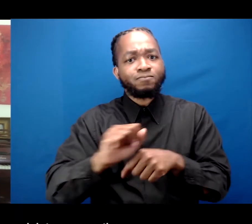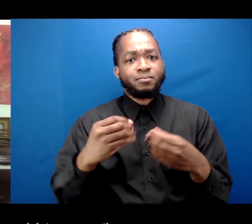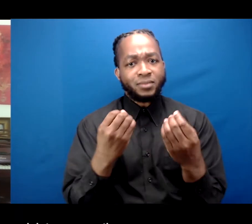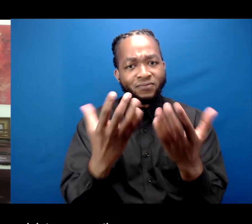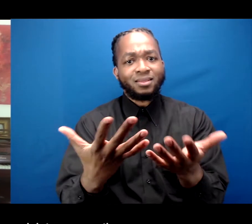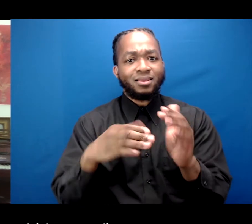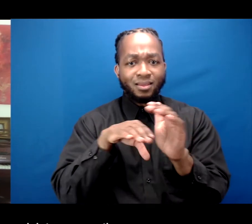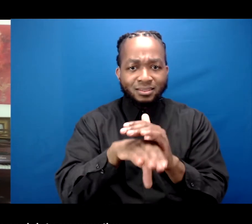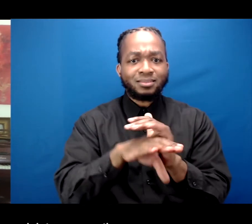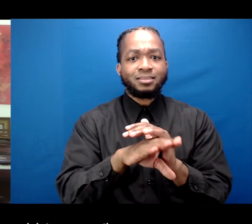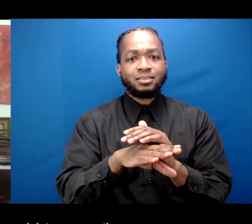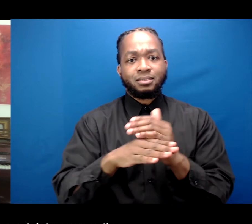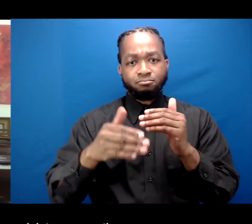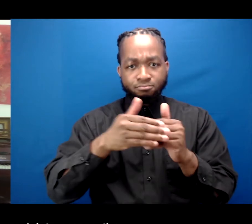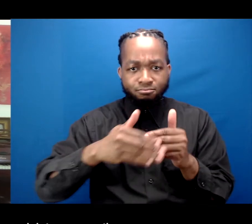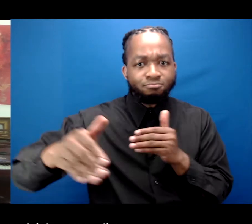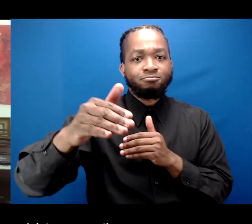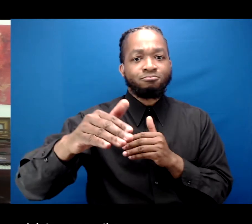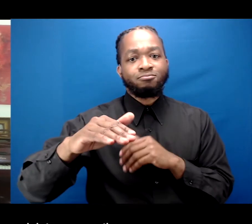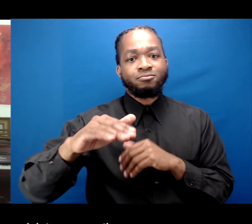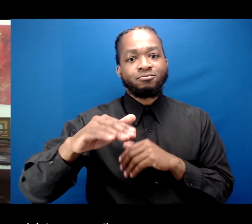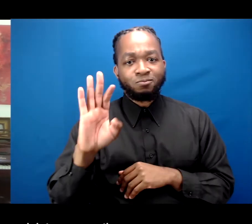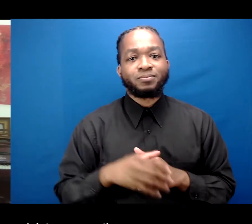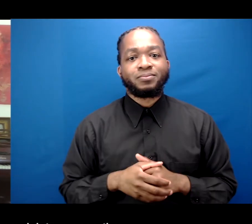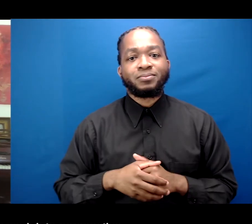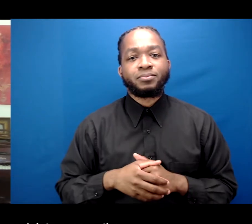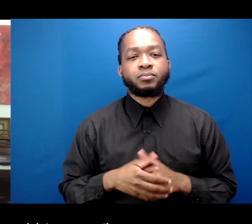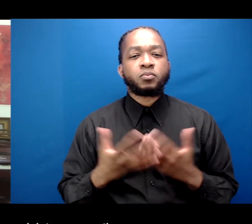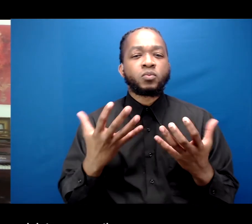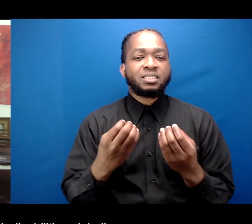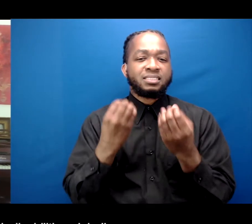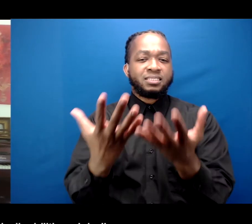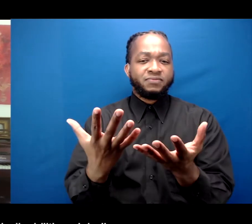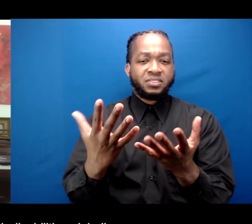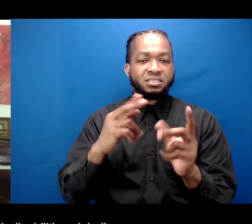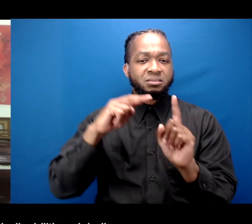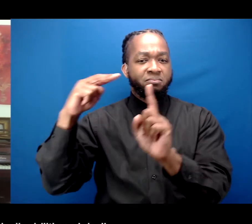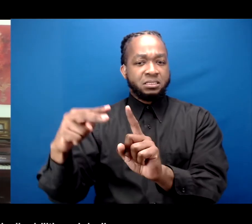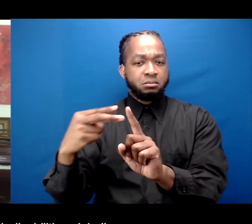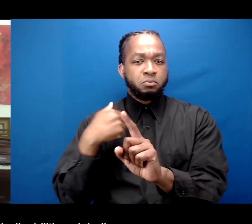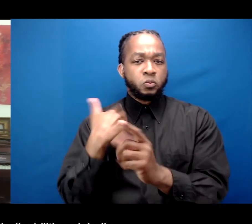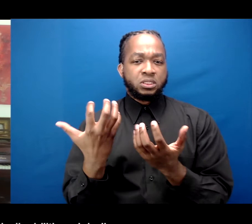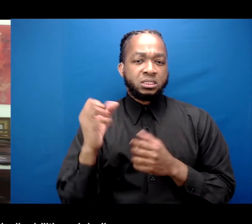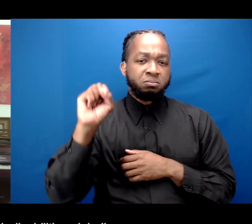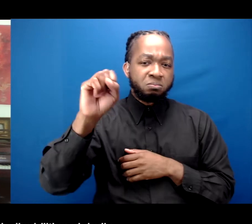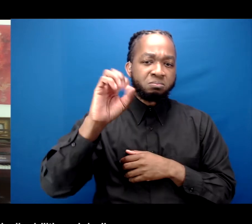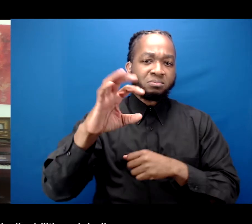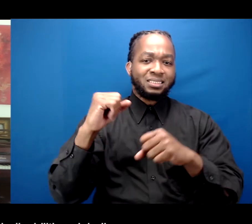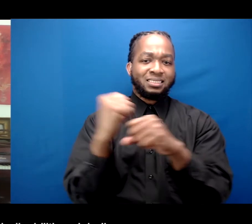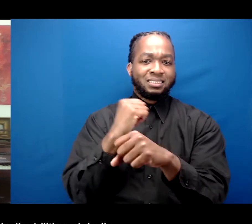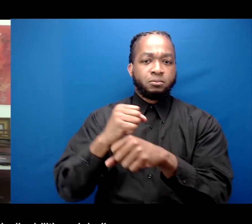the importance of this work into perspective, I'd like to highlight a few statistics around the number of persons with disabilities